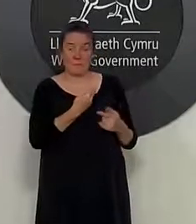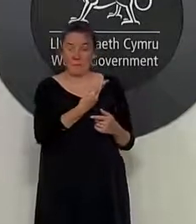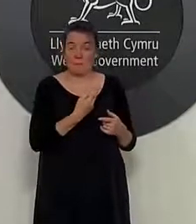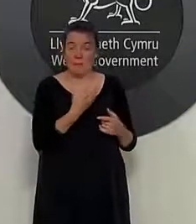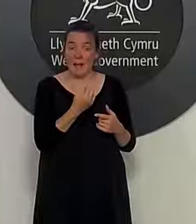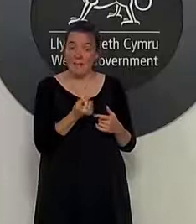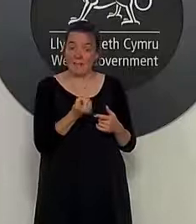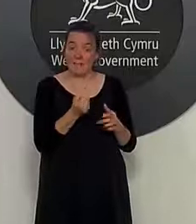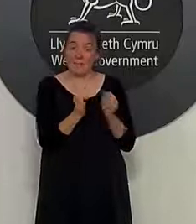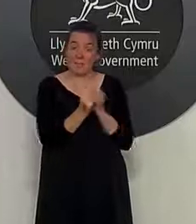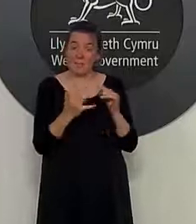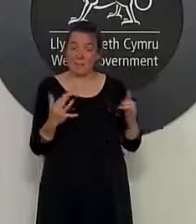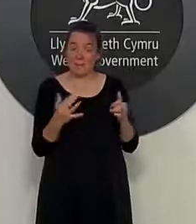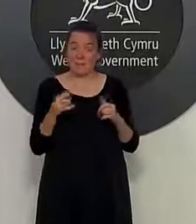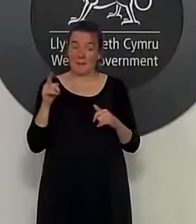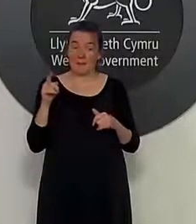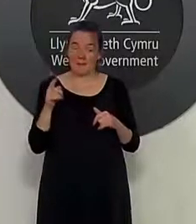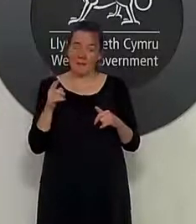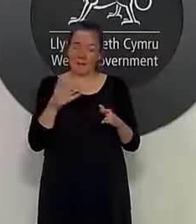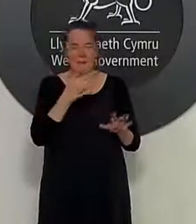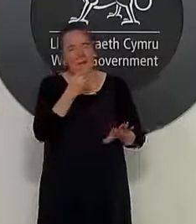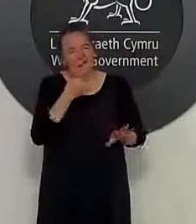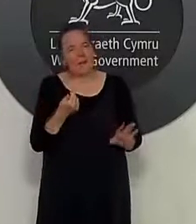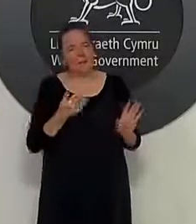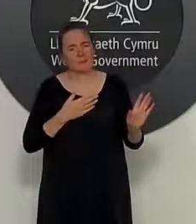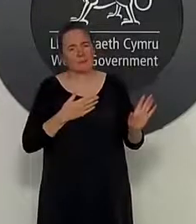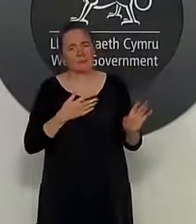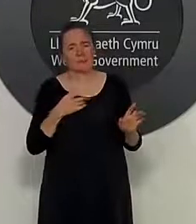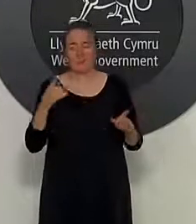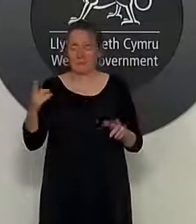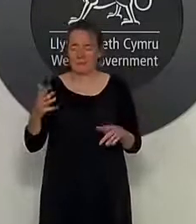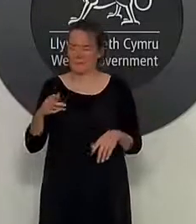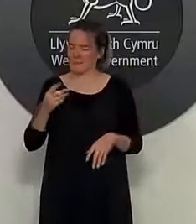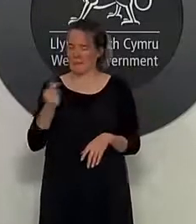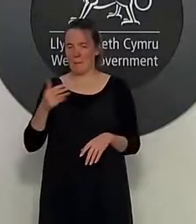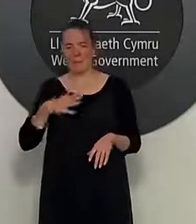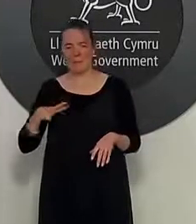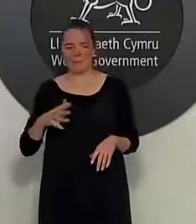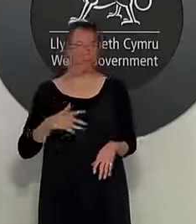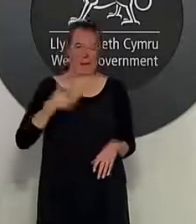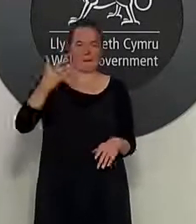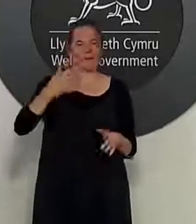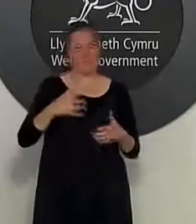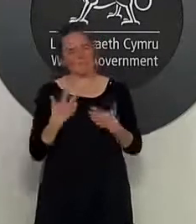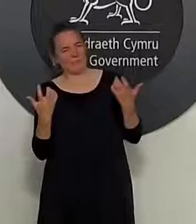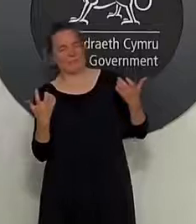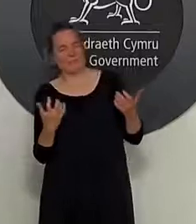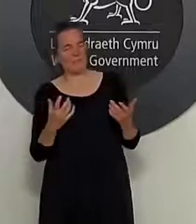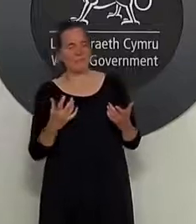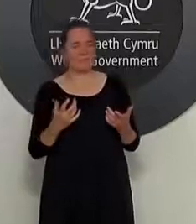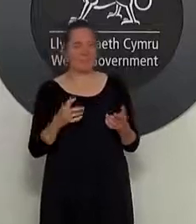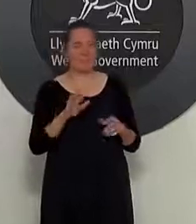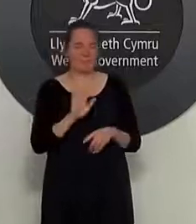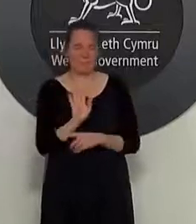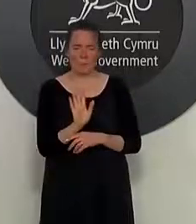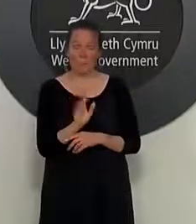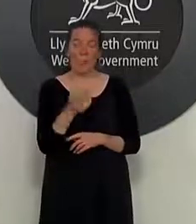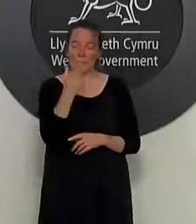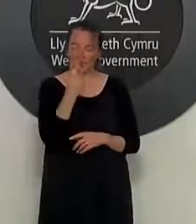would like me to be angry and aggressive. I don't think that does politics any good. We can have civil, respectful